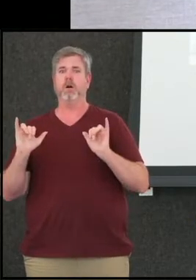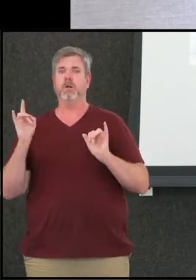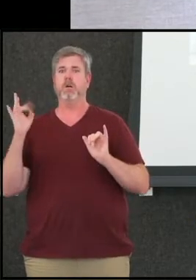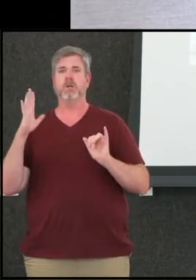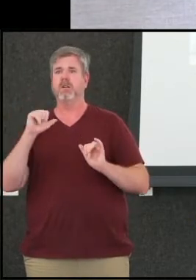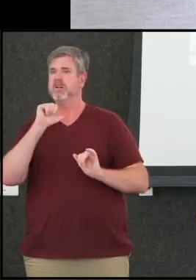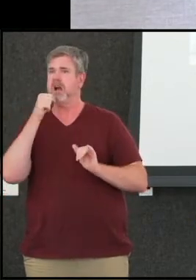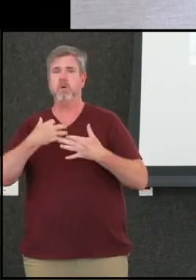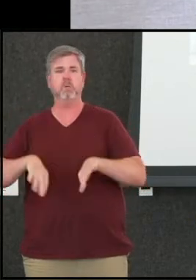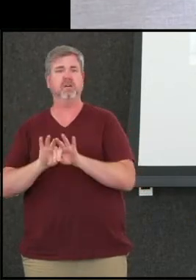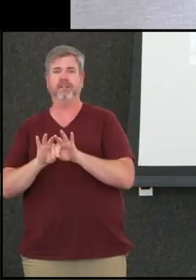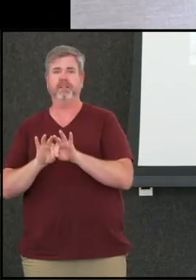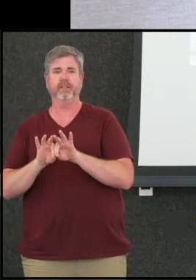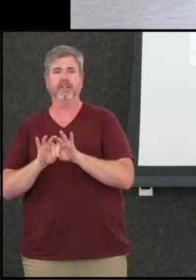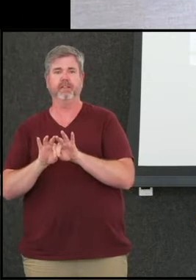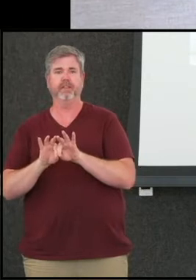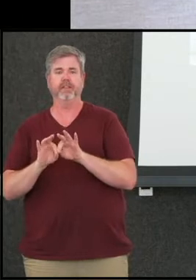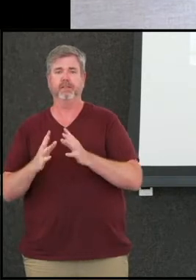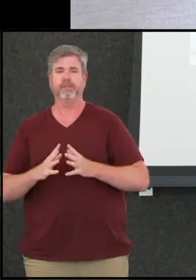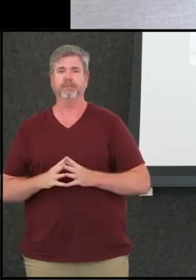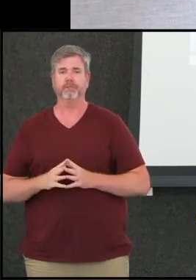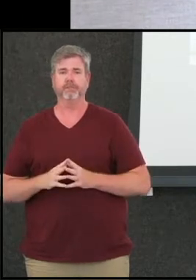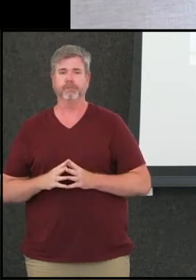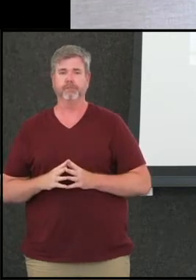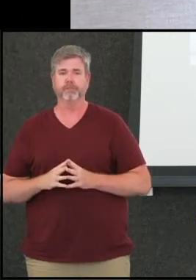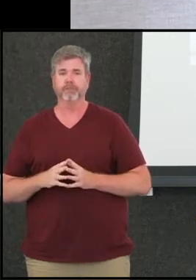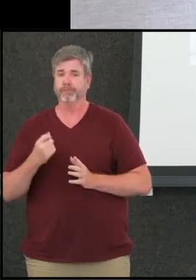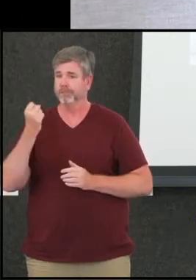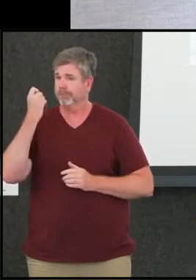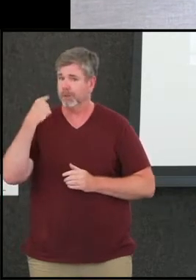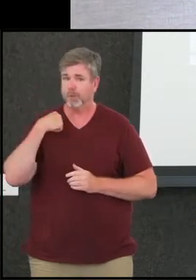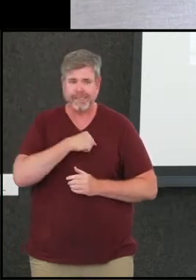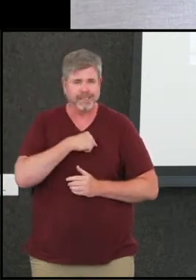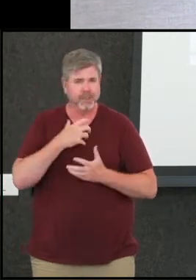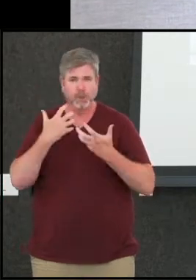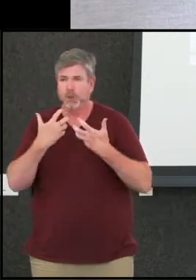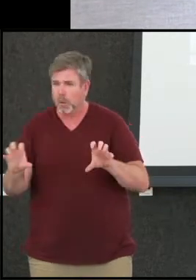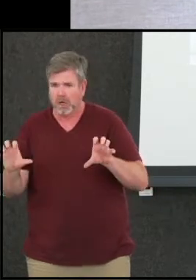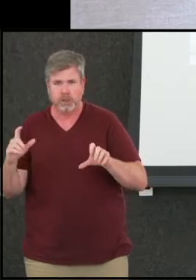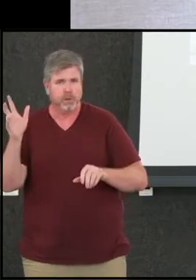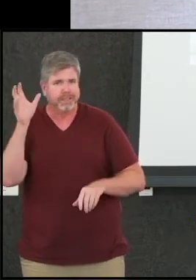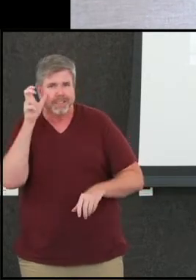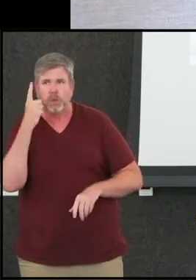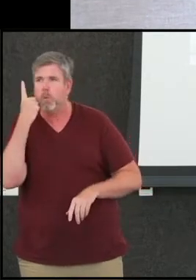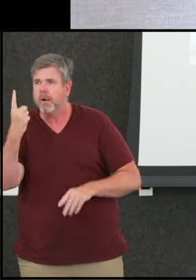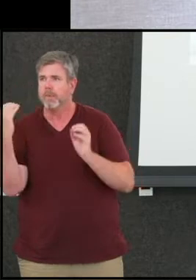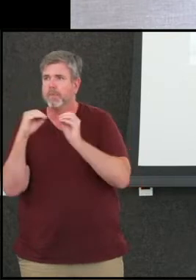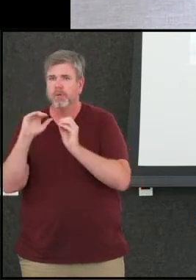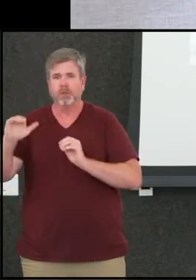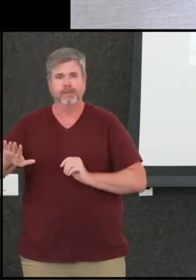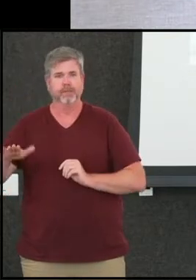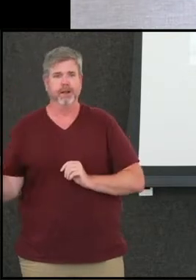successful or not, because we won't hear about another kid dying. He bought a drug that